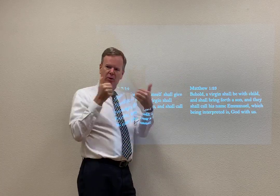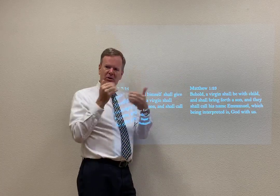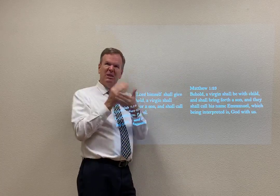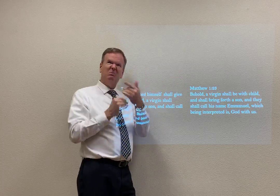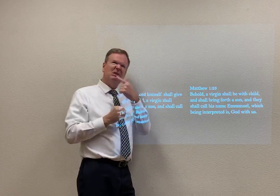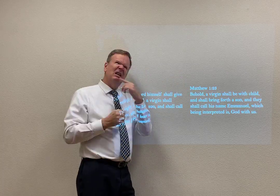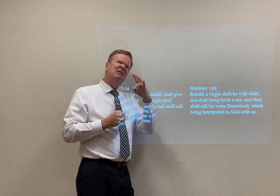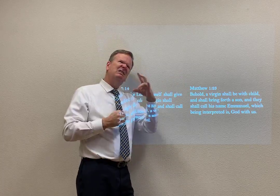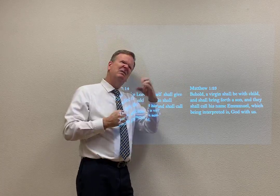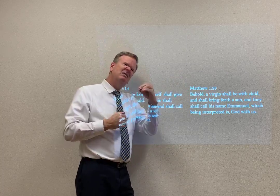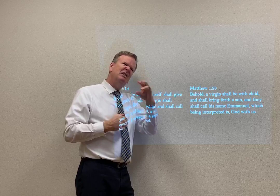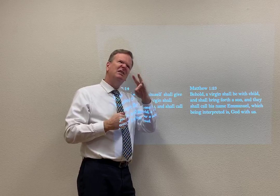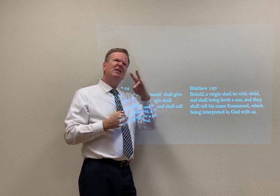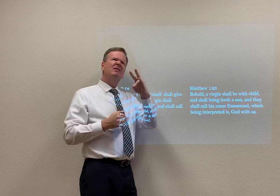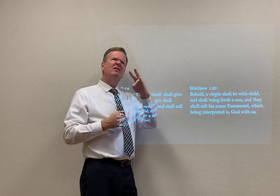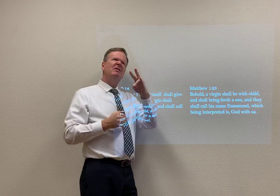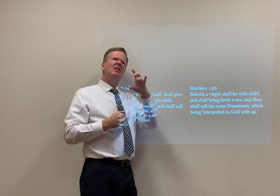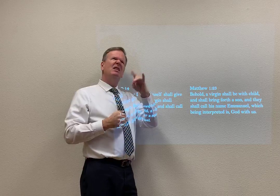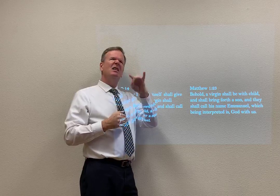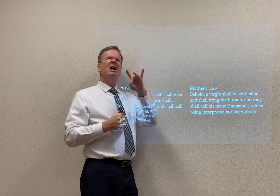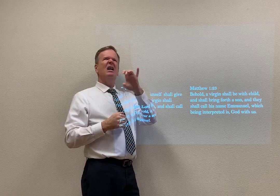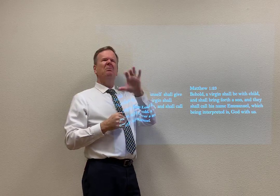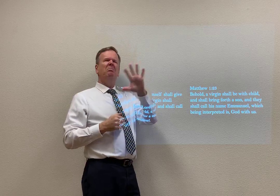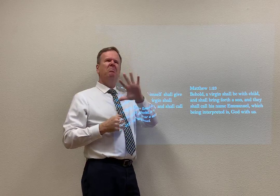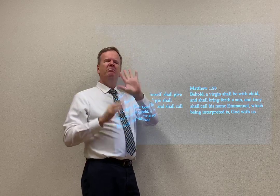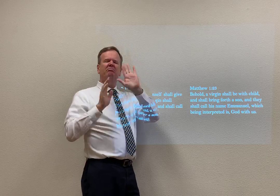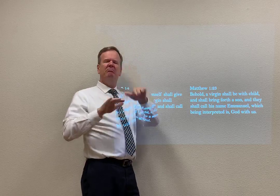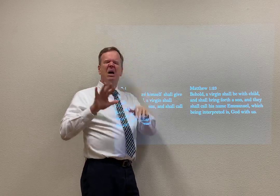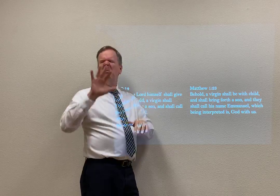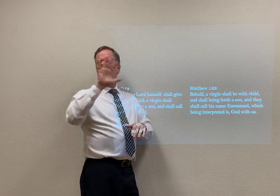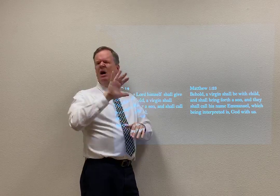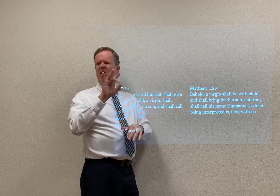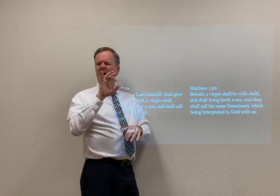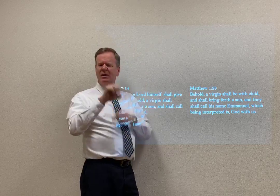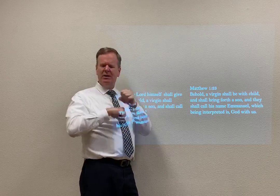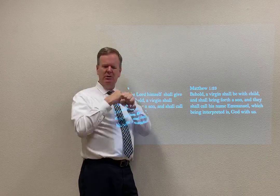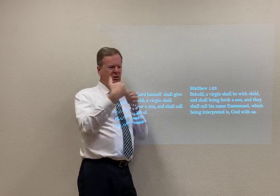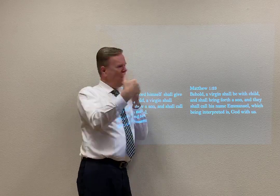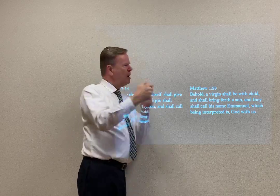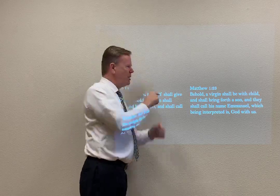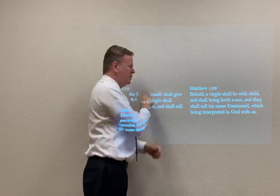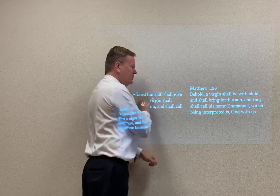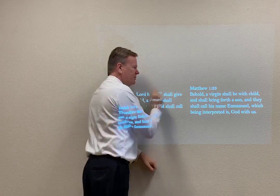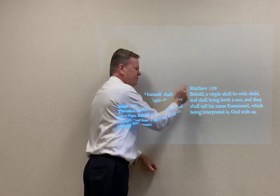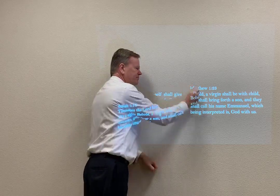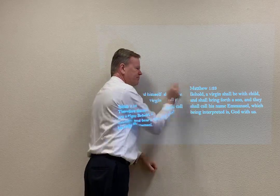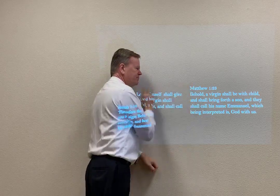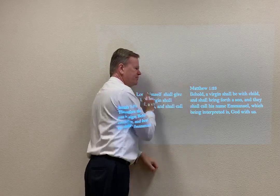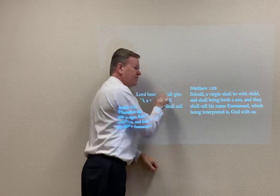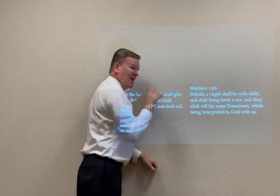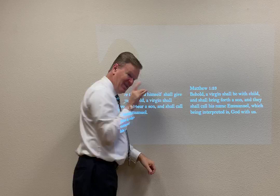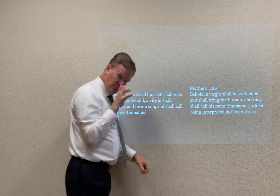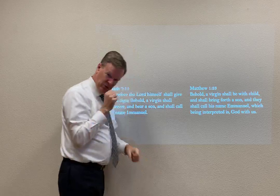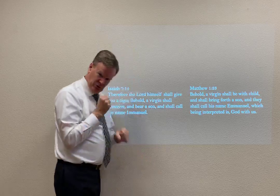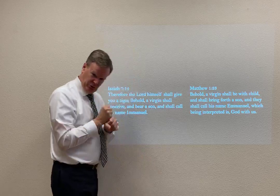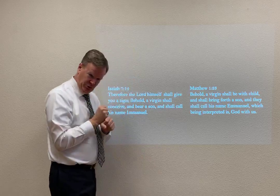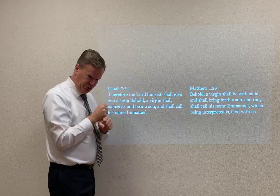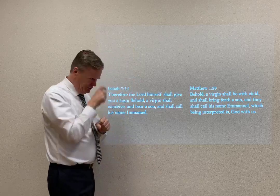years apart. Some say 750, some say 780. Generally speaking, we're going to say 800. That's an approximate. So